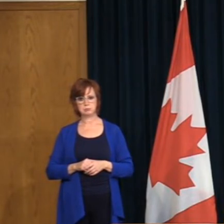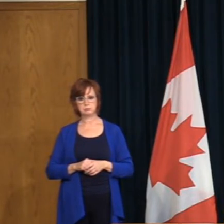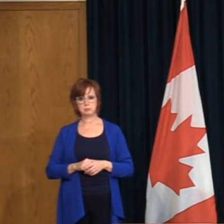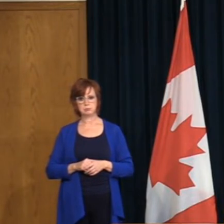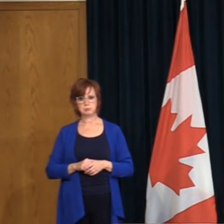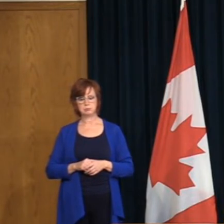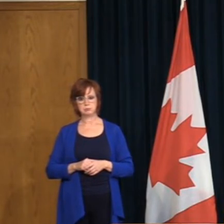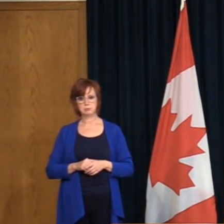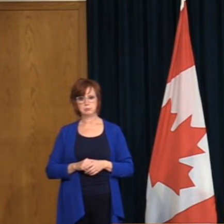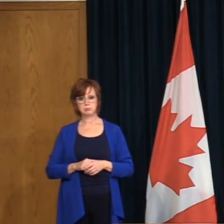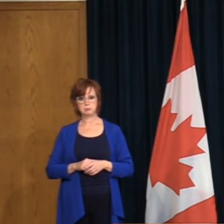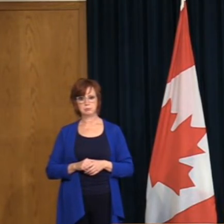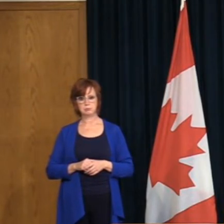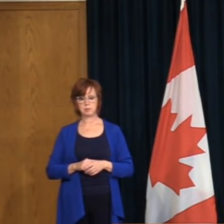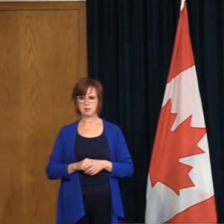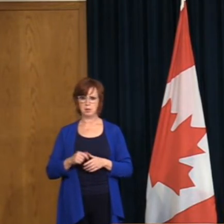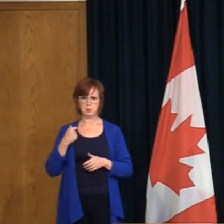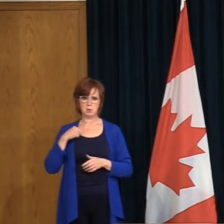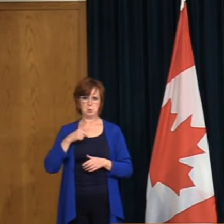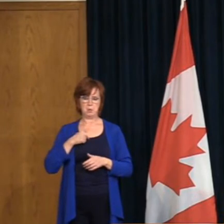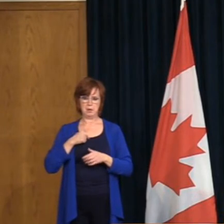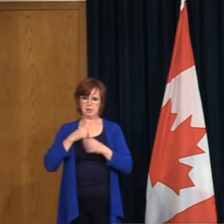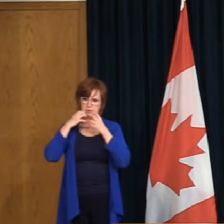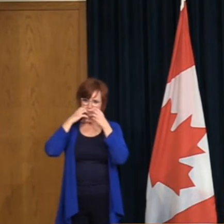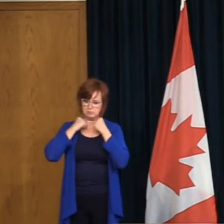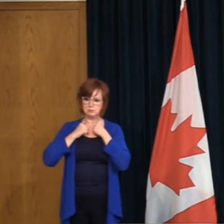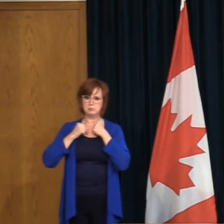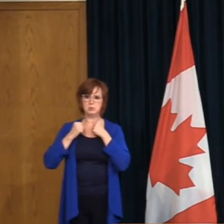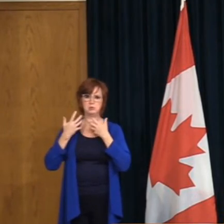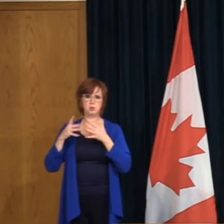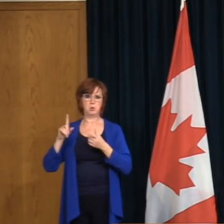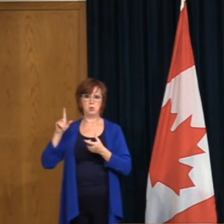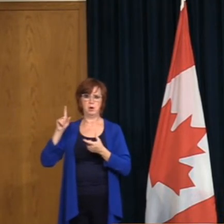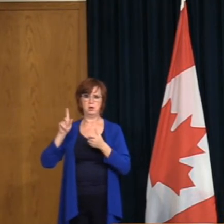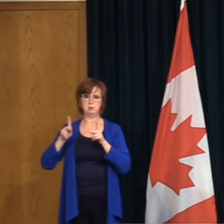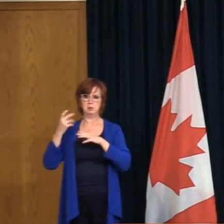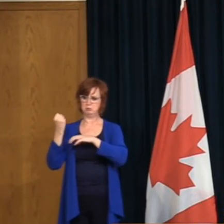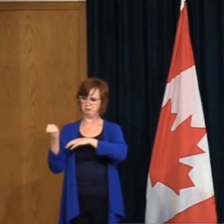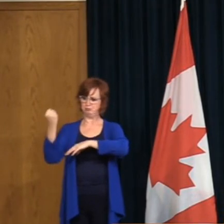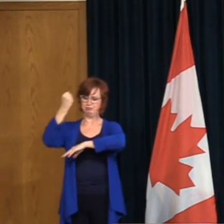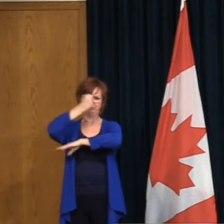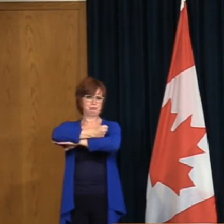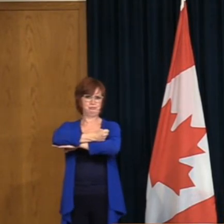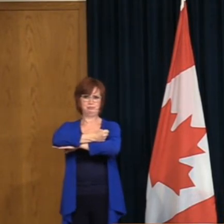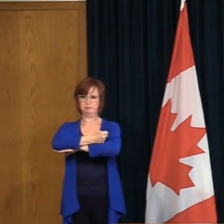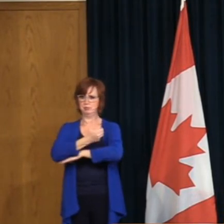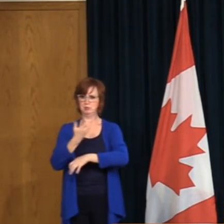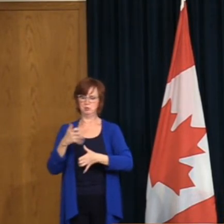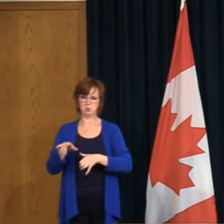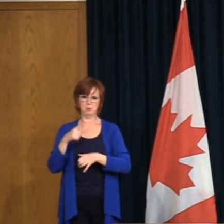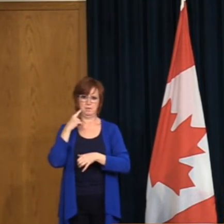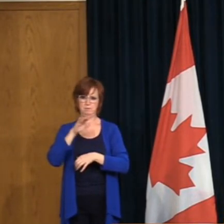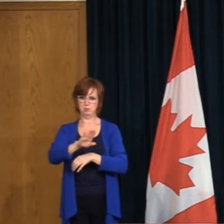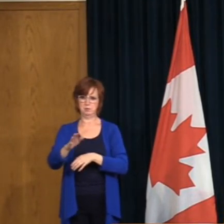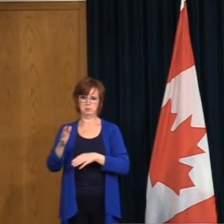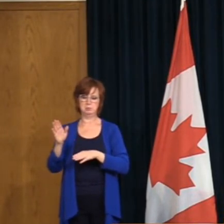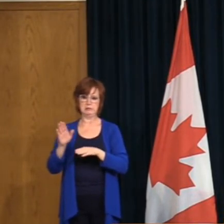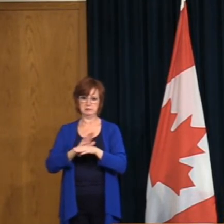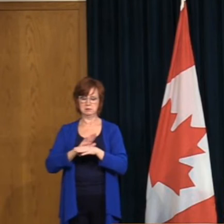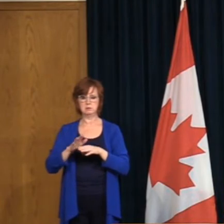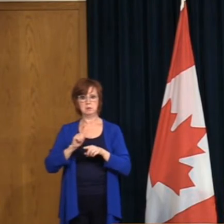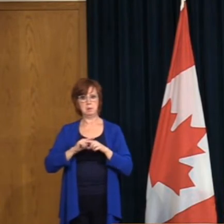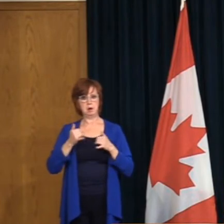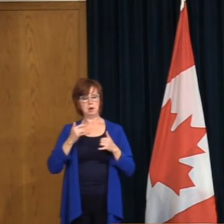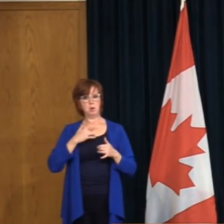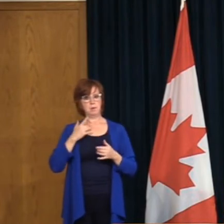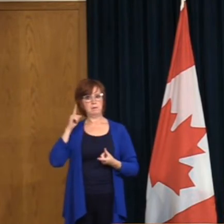closing down as much as we can. But I think it's just something that we all need to now start understanding, that as we move forward, this is a good time, as there'll